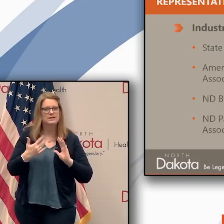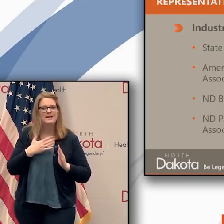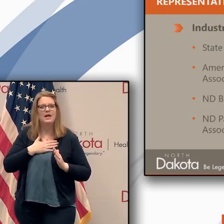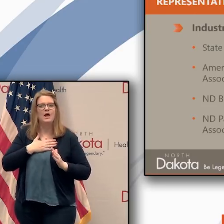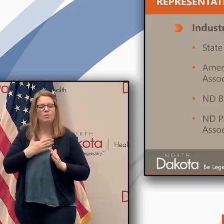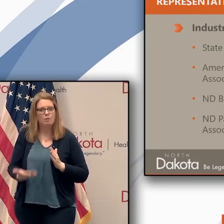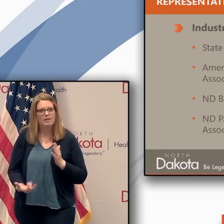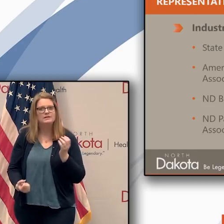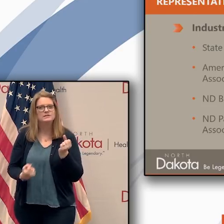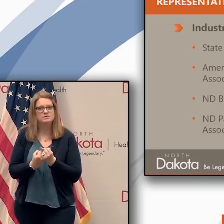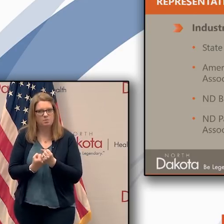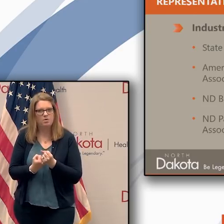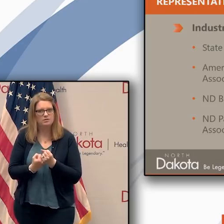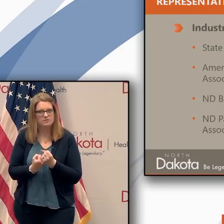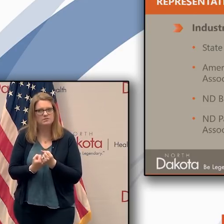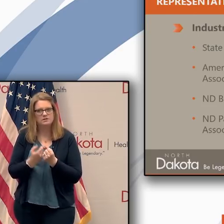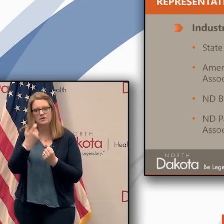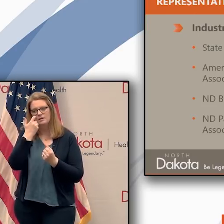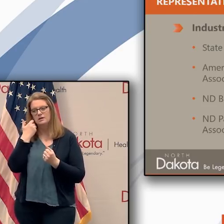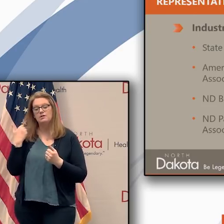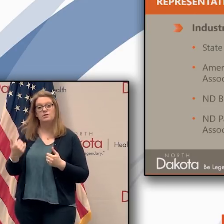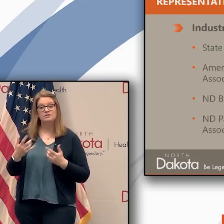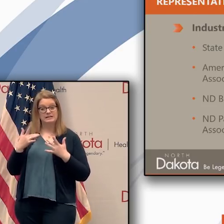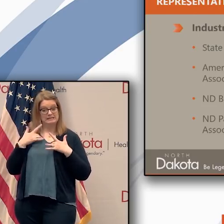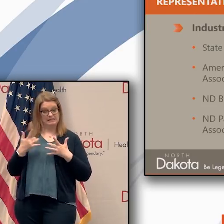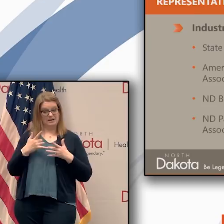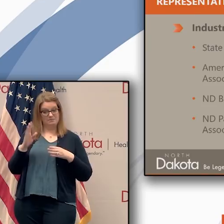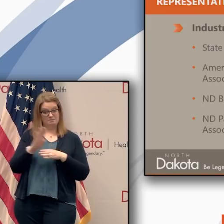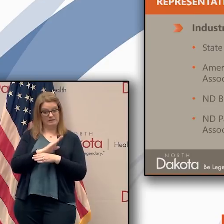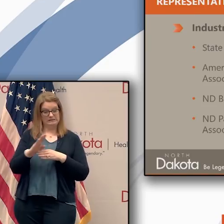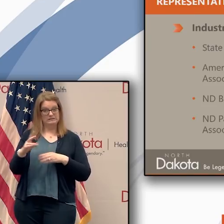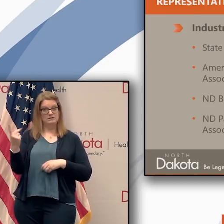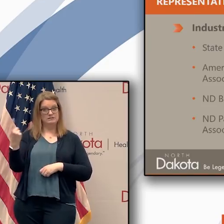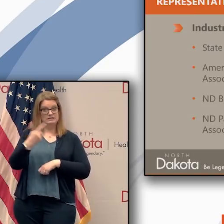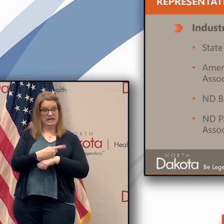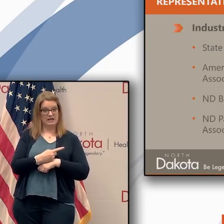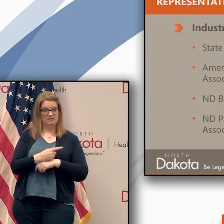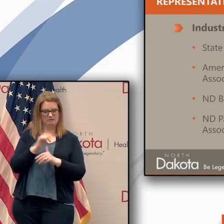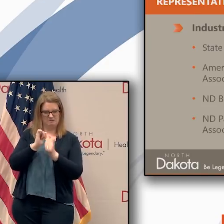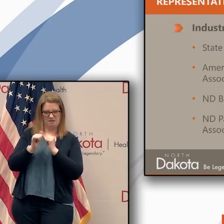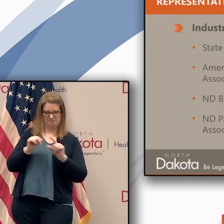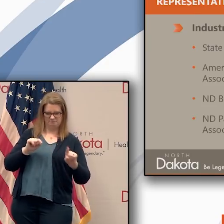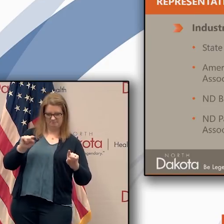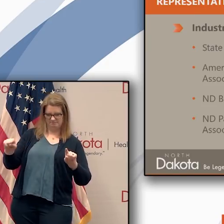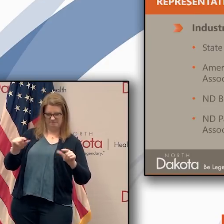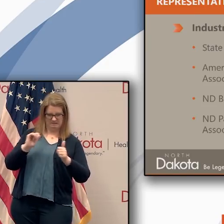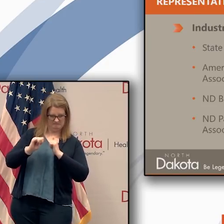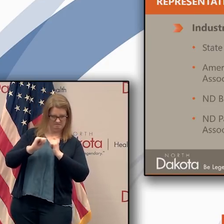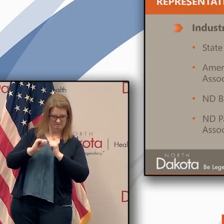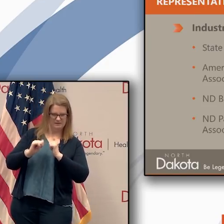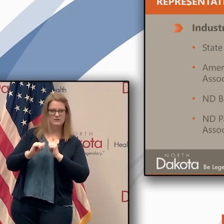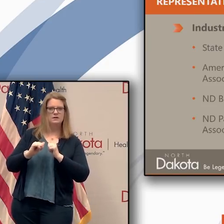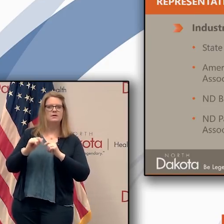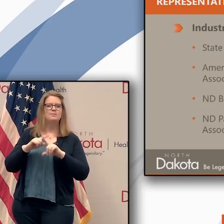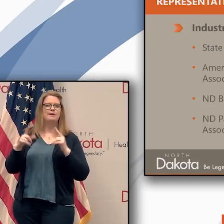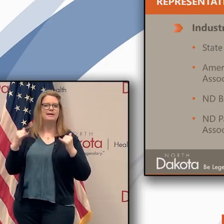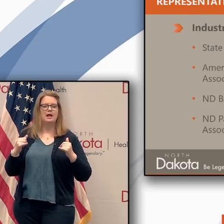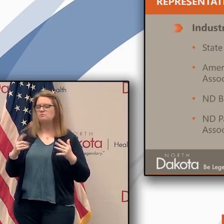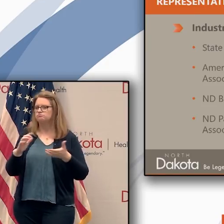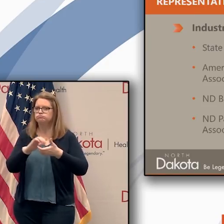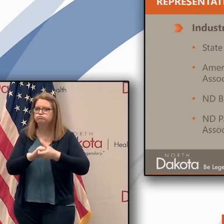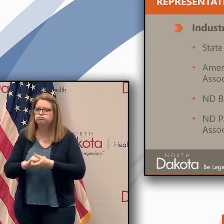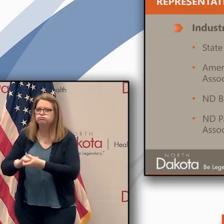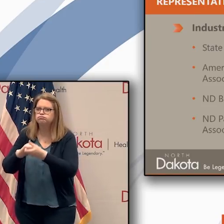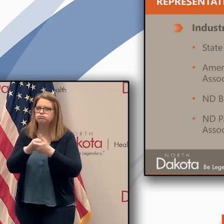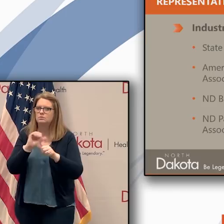crisis, even if we are competitors by day, that we can succeed at reopening these businesses and doing it safely.